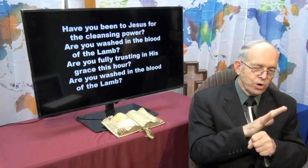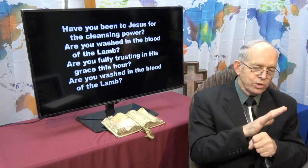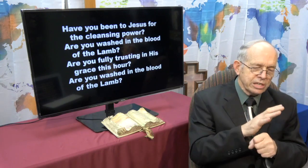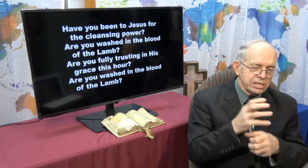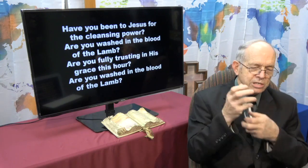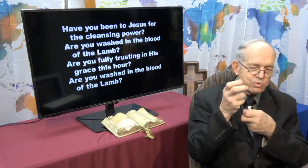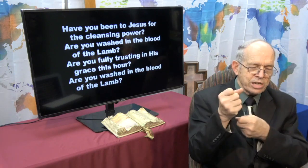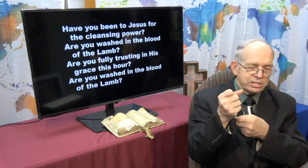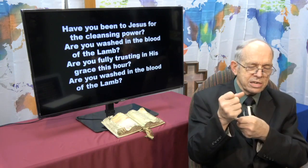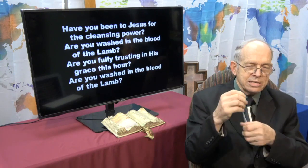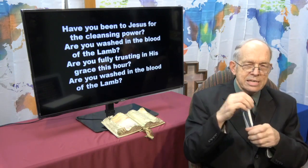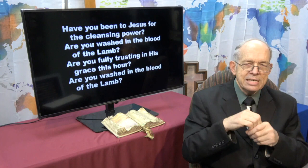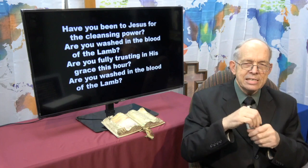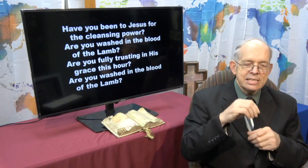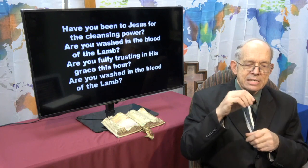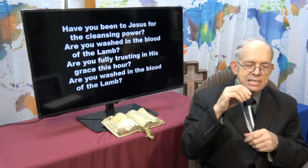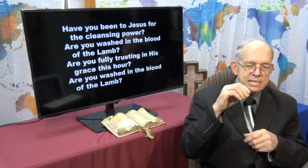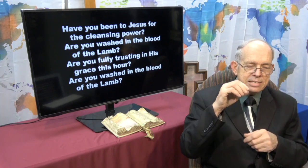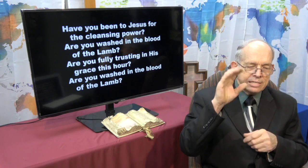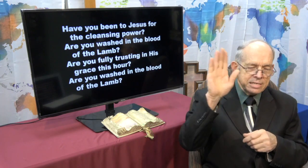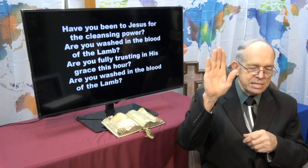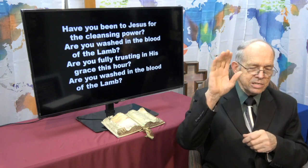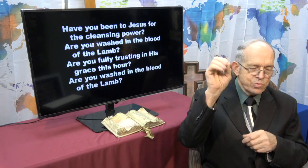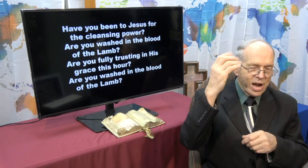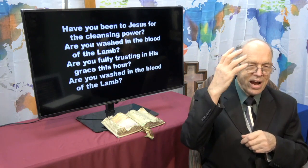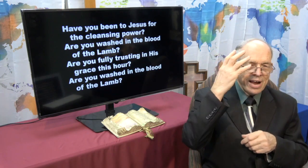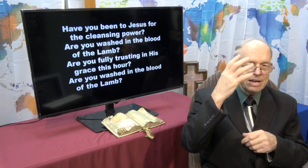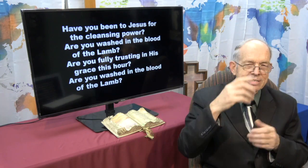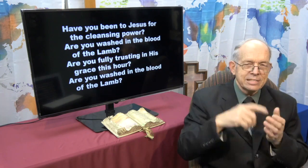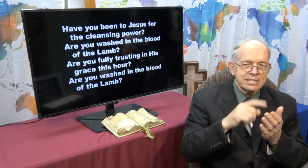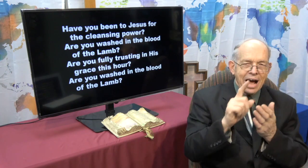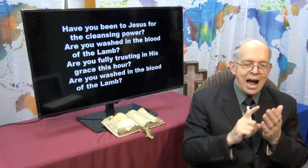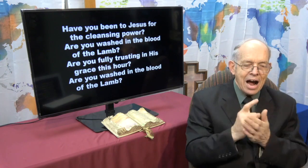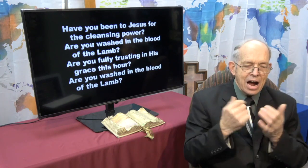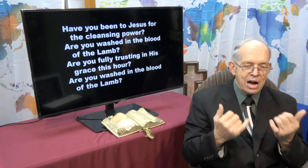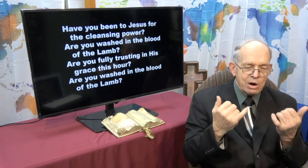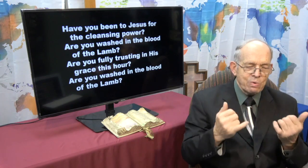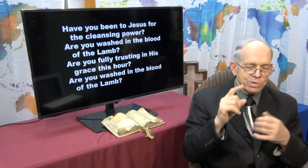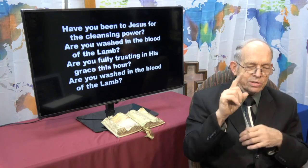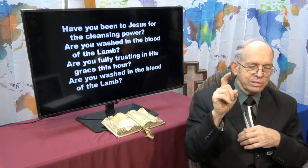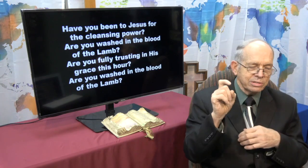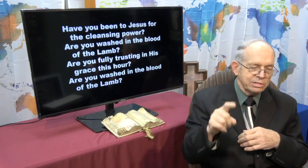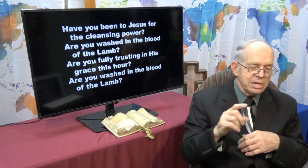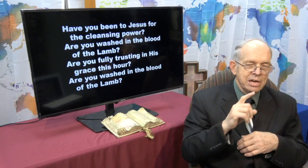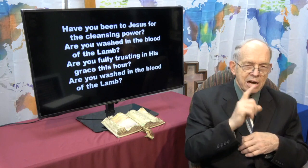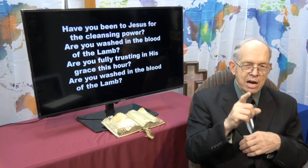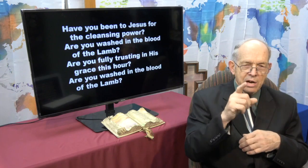fully trusting in His grace this hour? Are